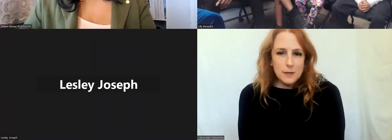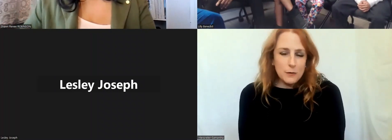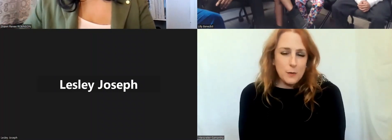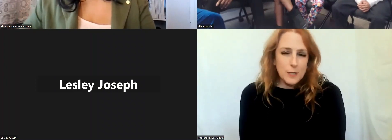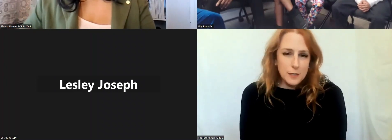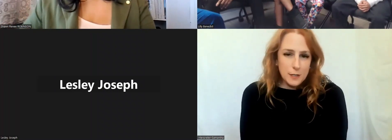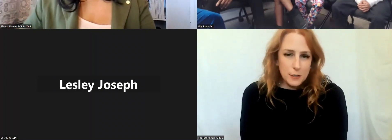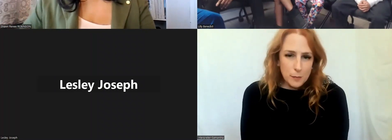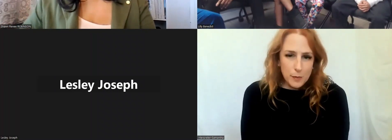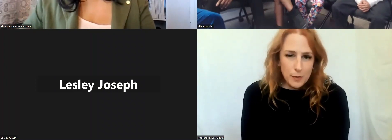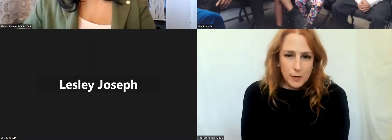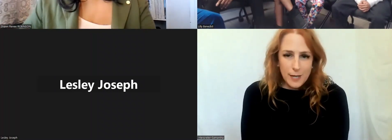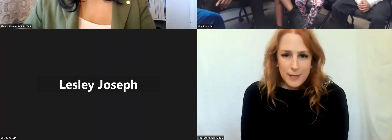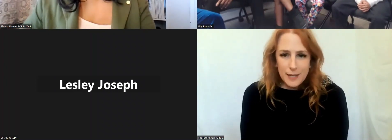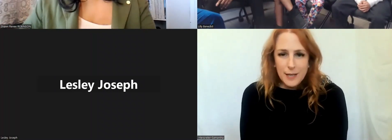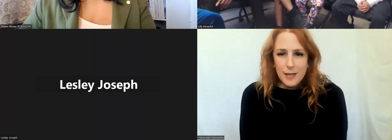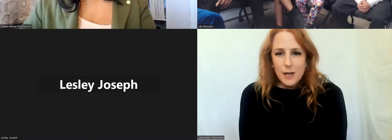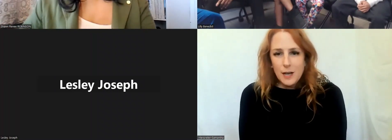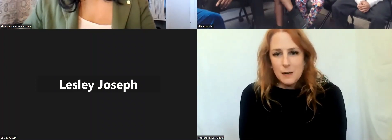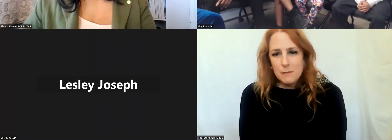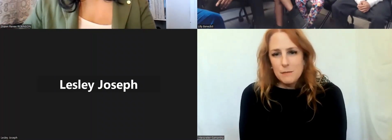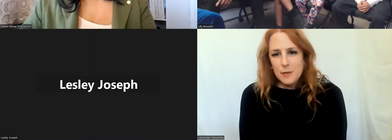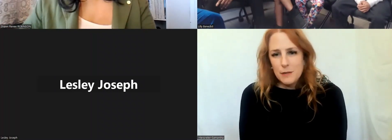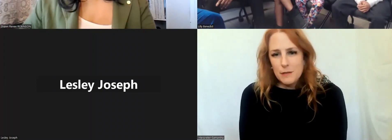we always request an interpreter. I think,